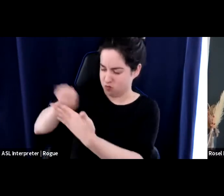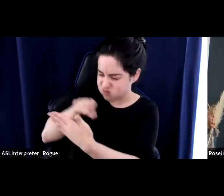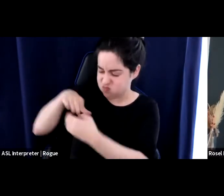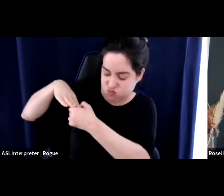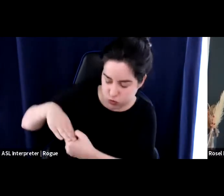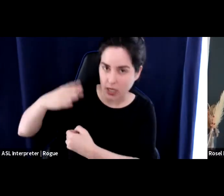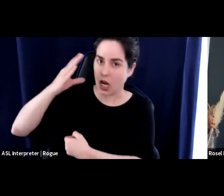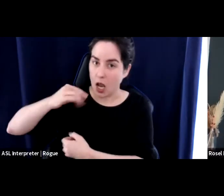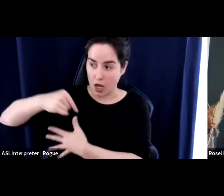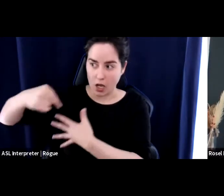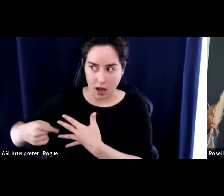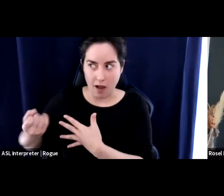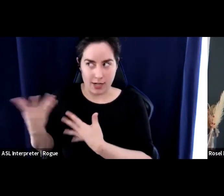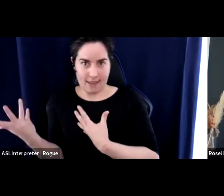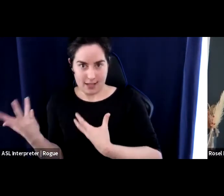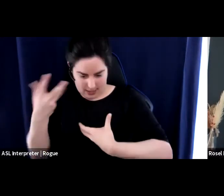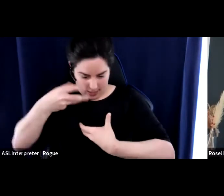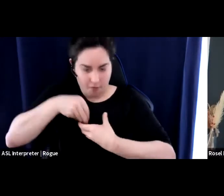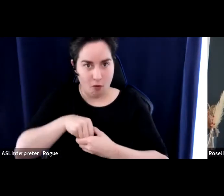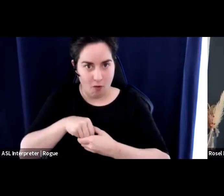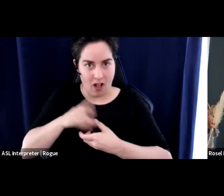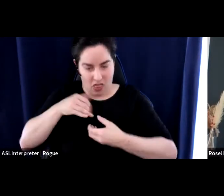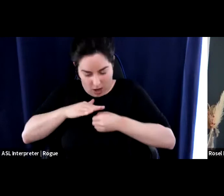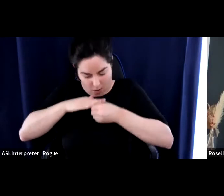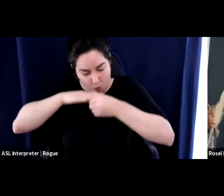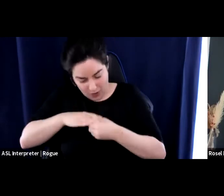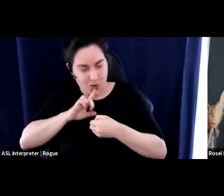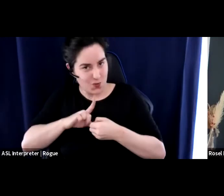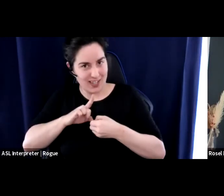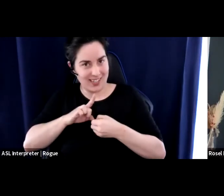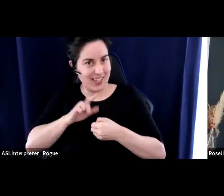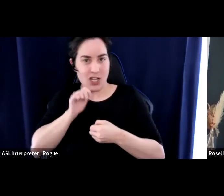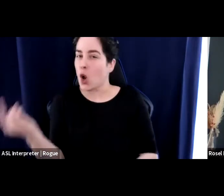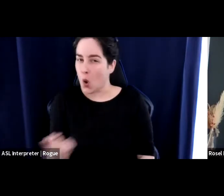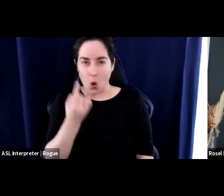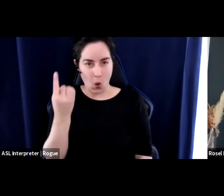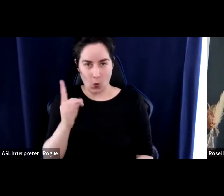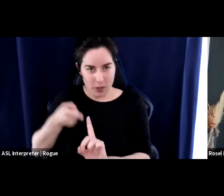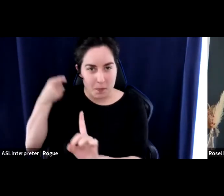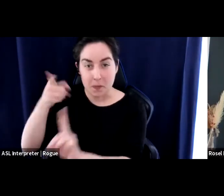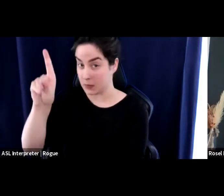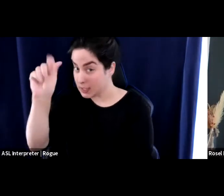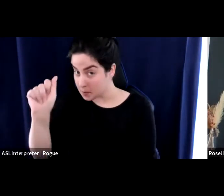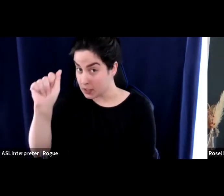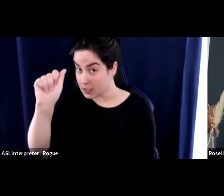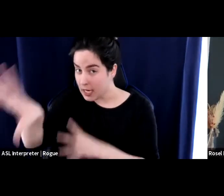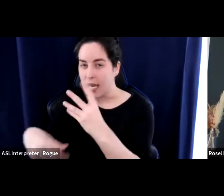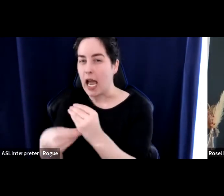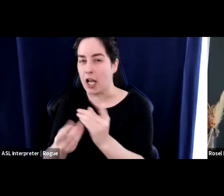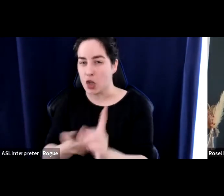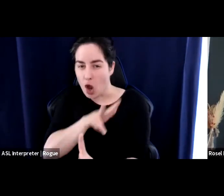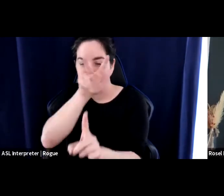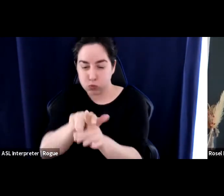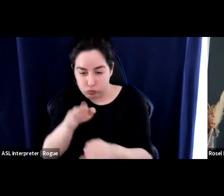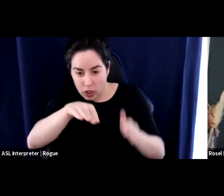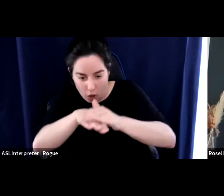and as a continuation of racism and colonial violence. So, and to talk about my